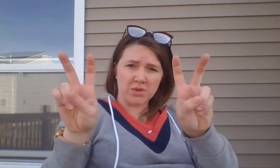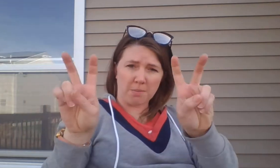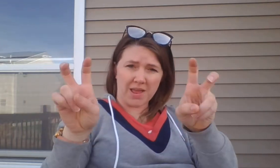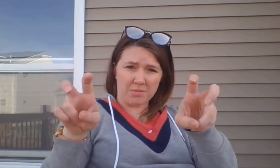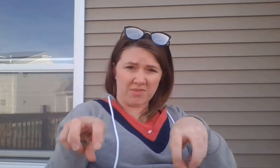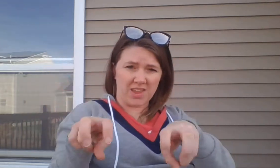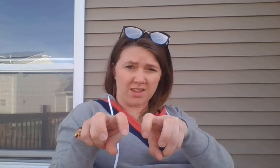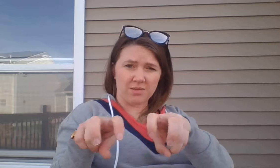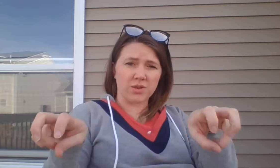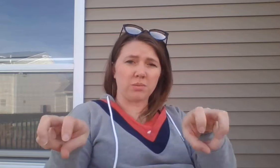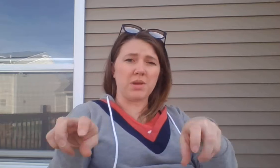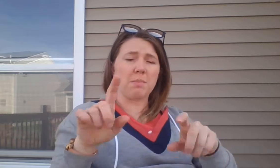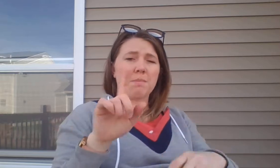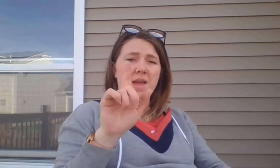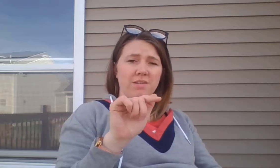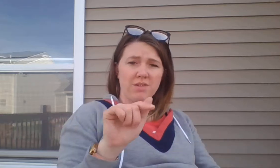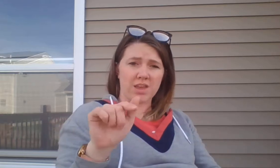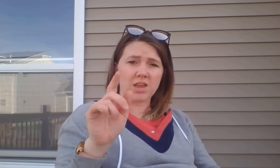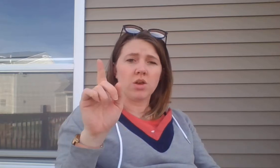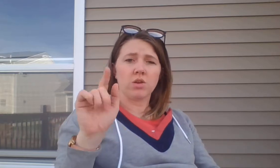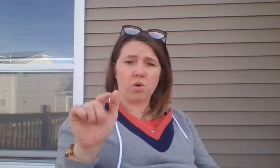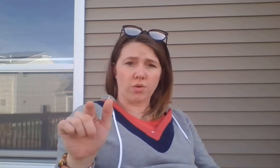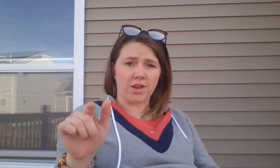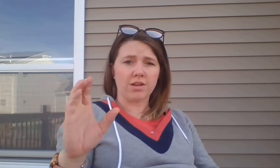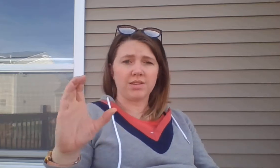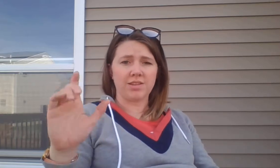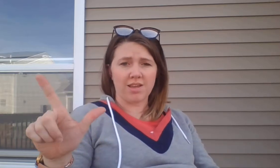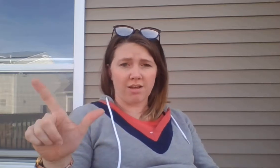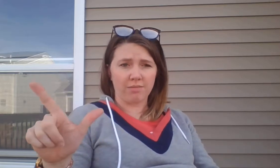so bent V. So it would be bent V, colon, CL.